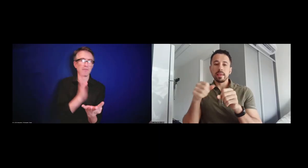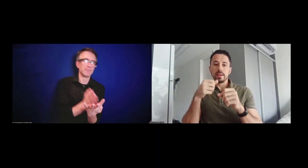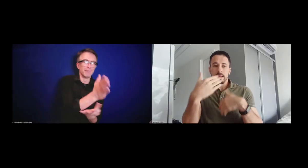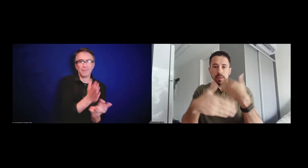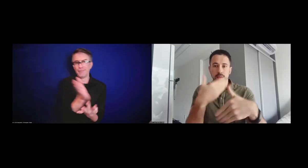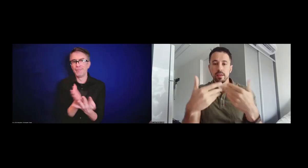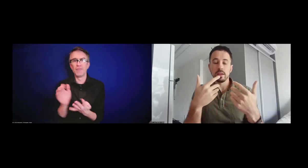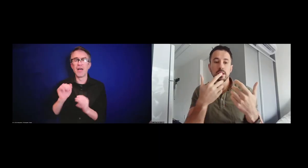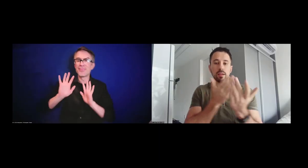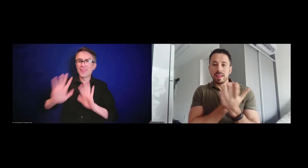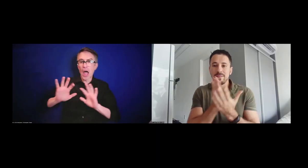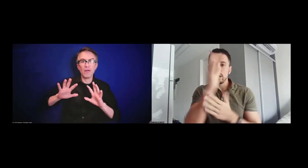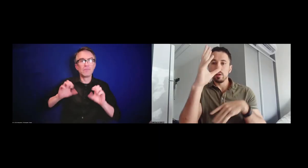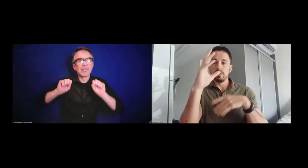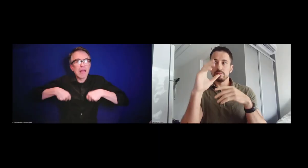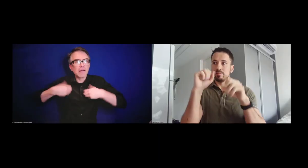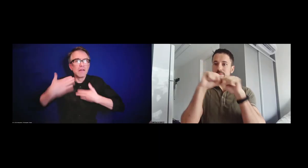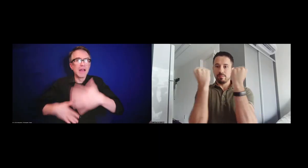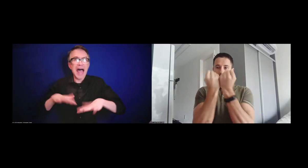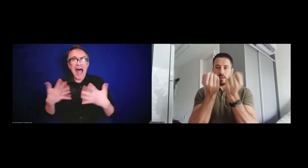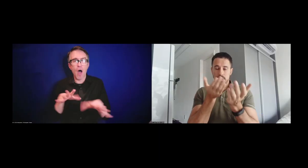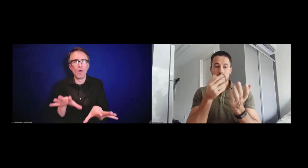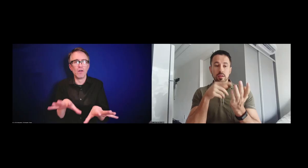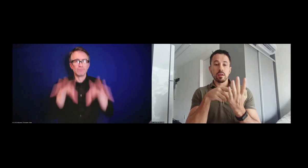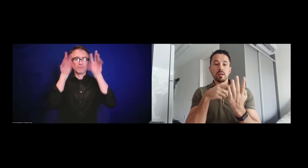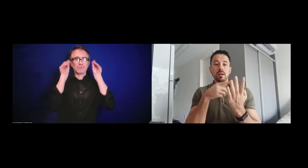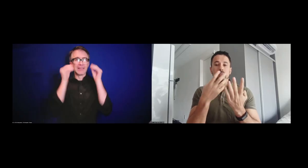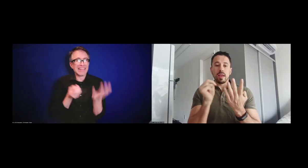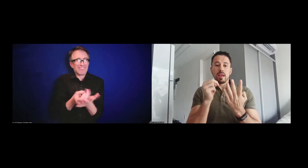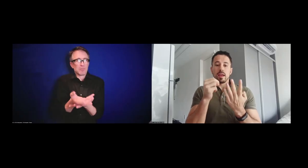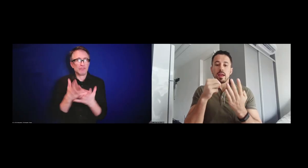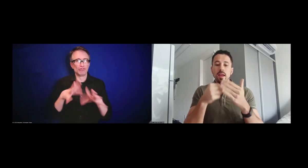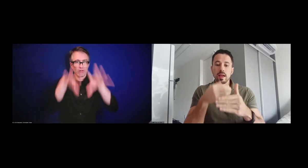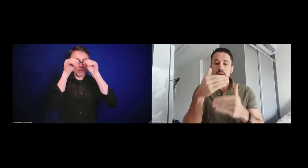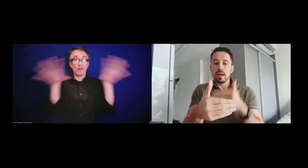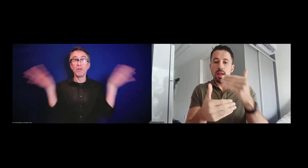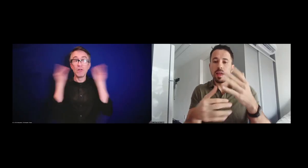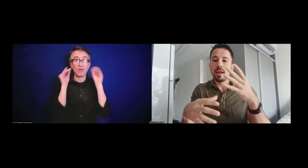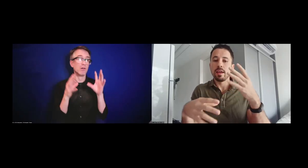So based on how the 4 types of deafness gain information,